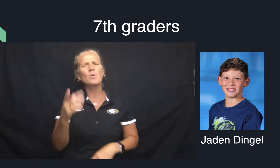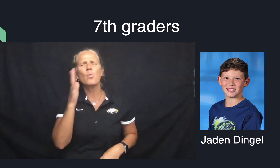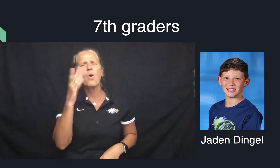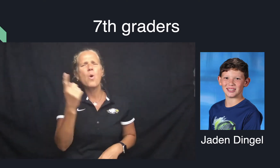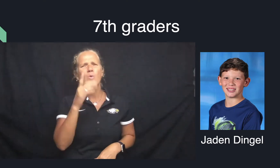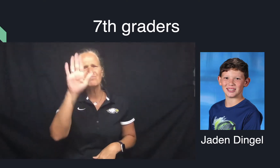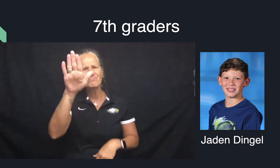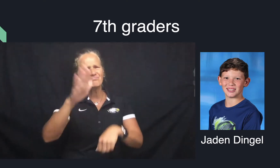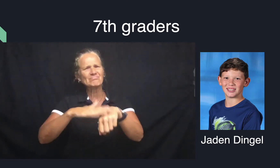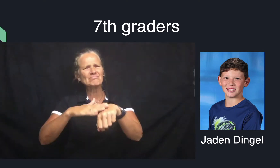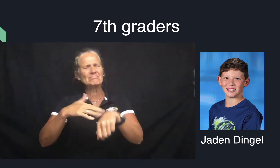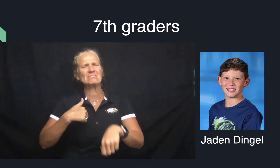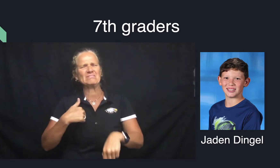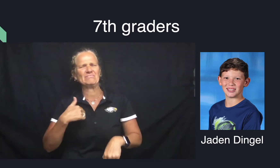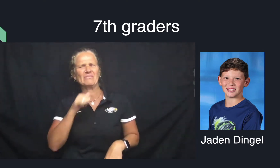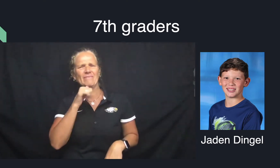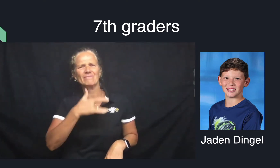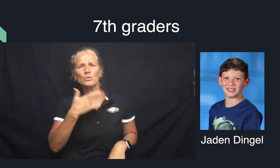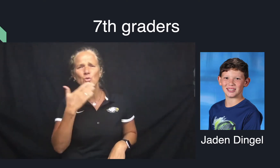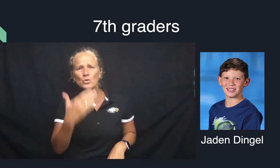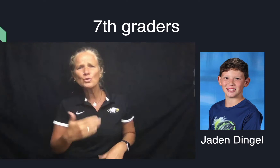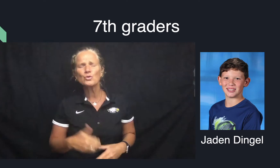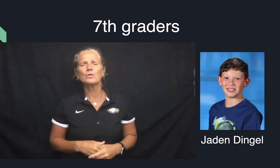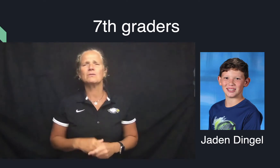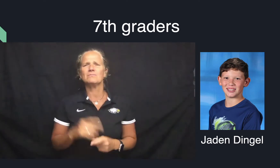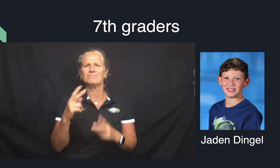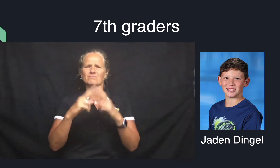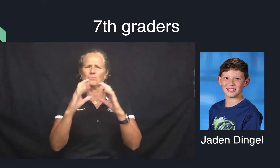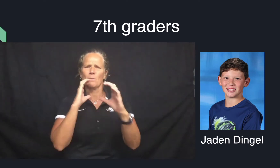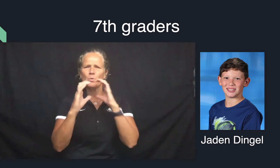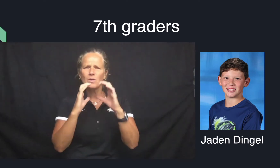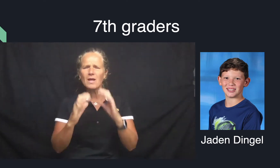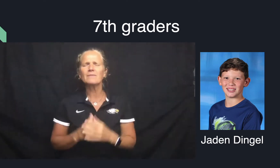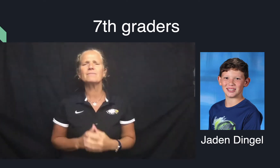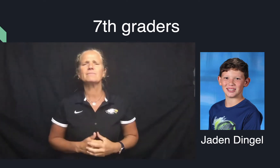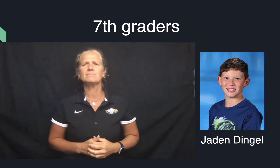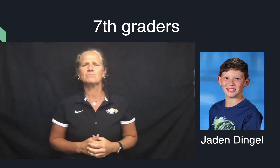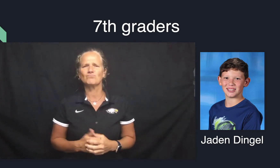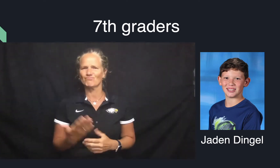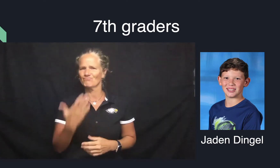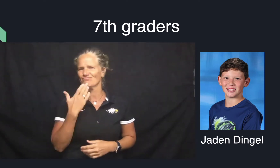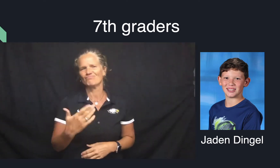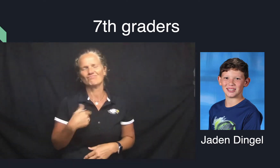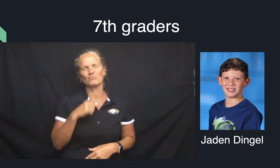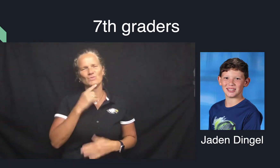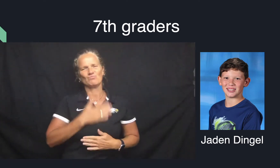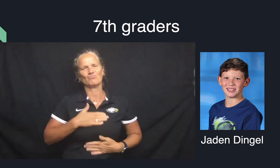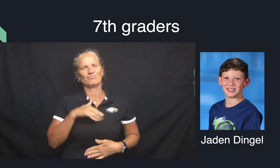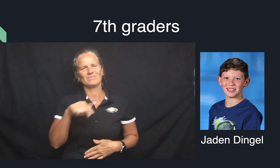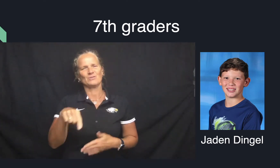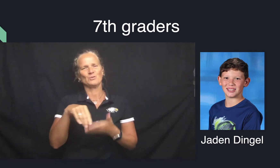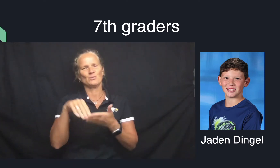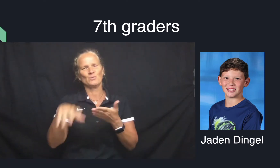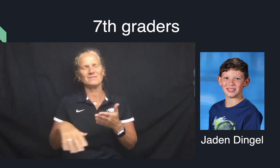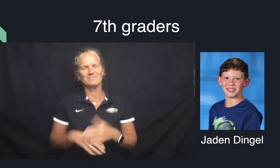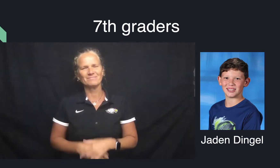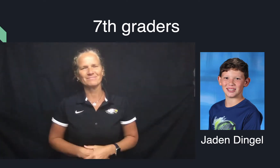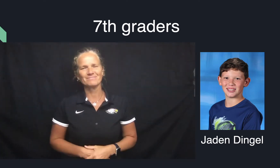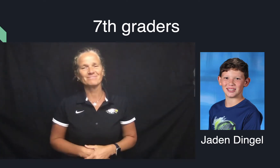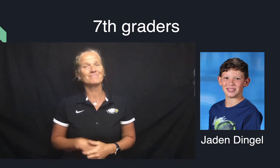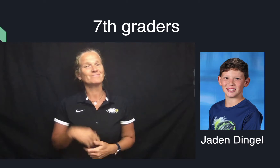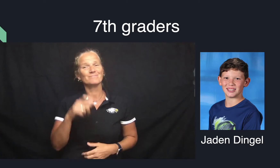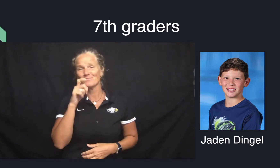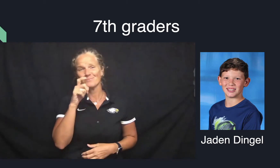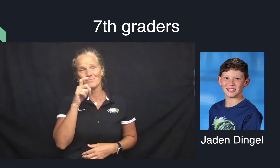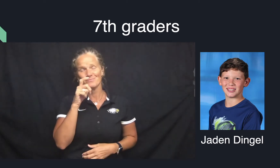When he's having a bad day, will always let me know I'm not feeling good. Very communicative. I enjoy having